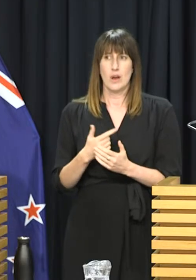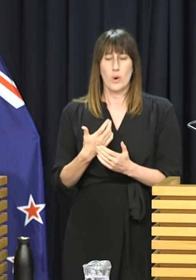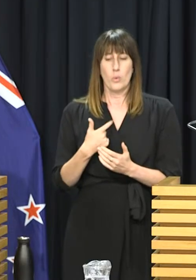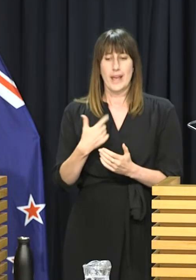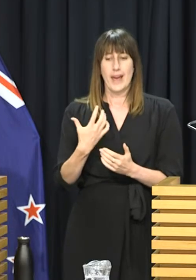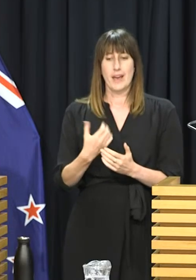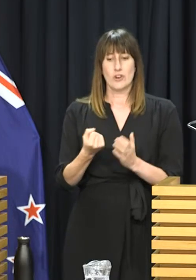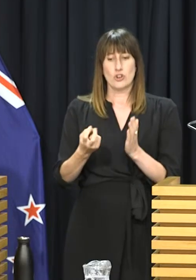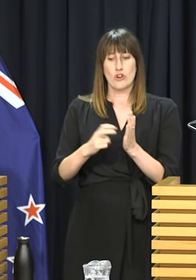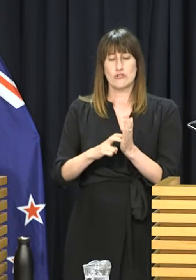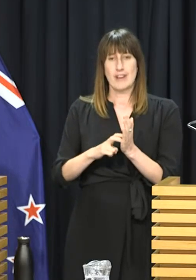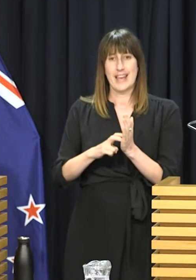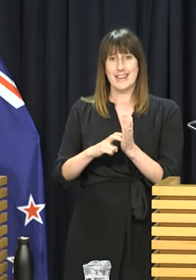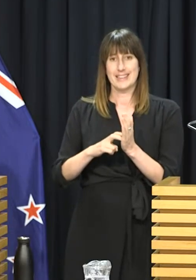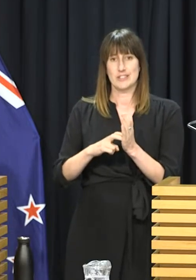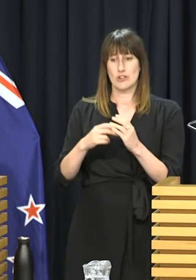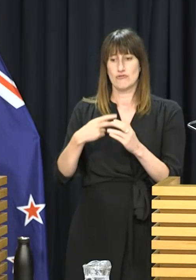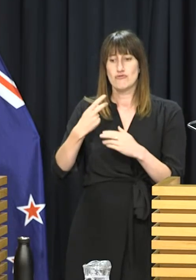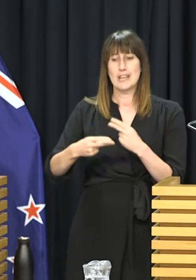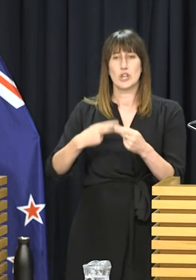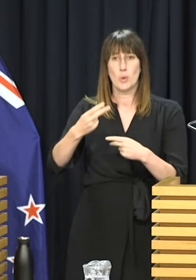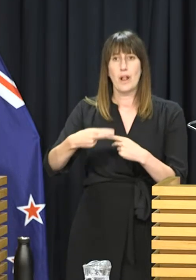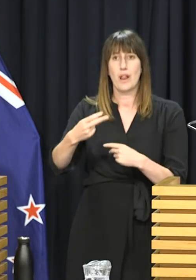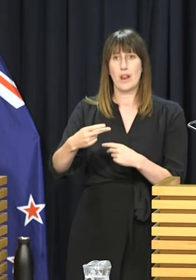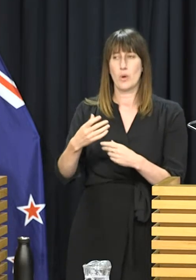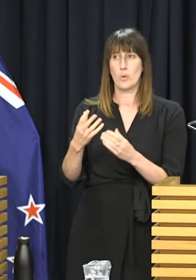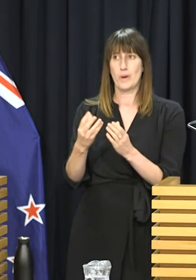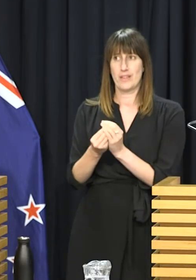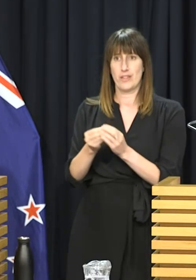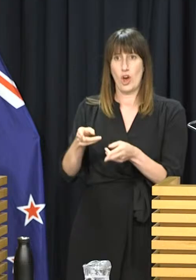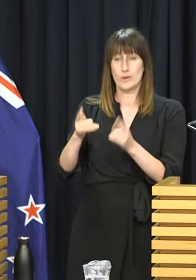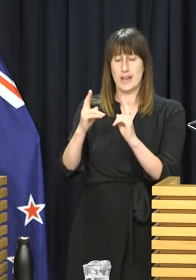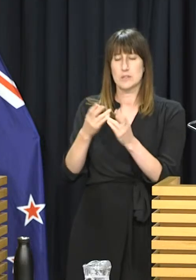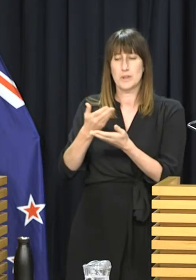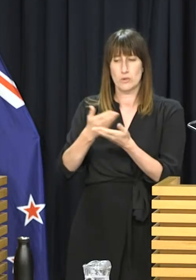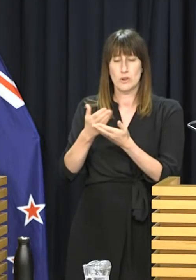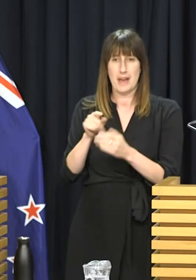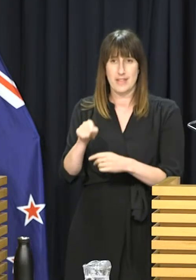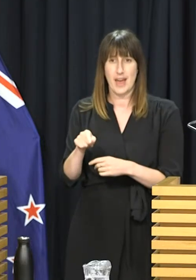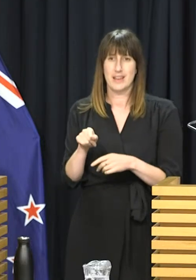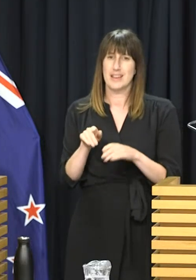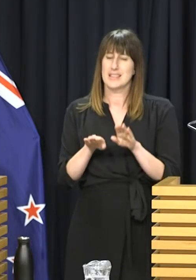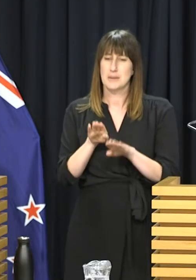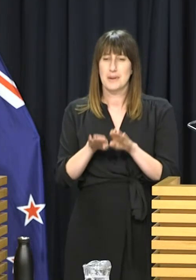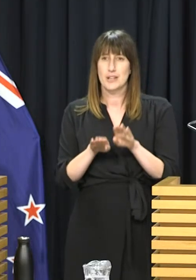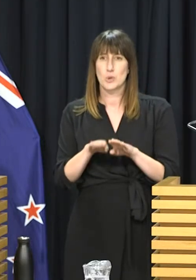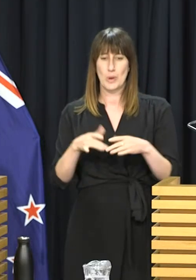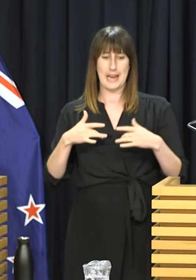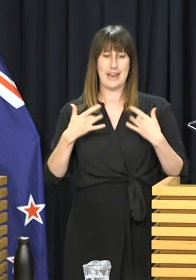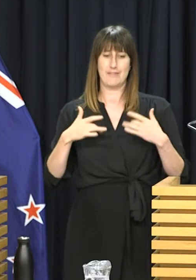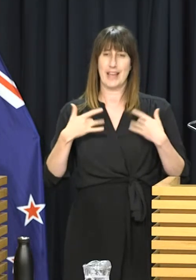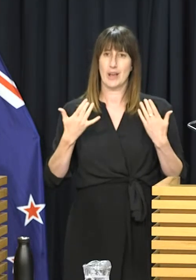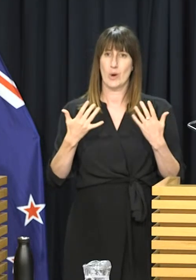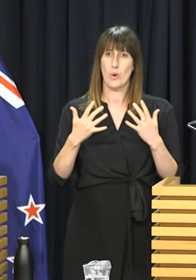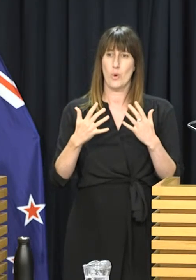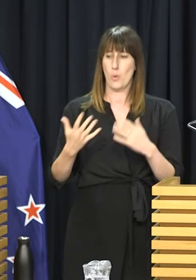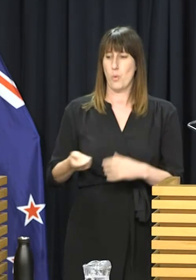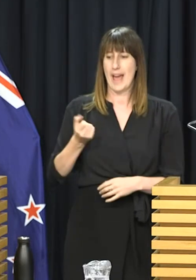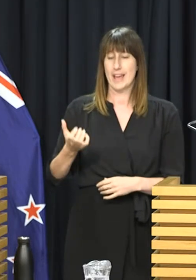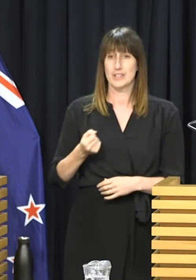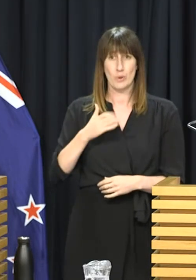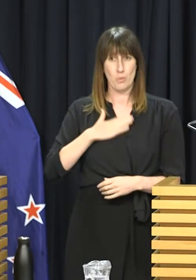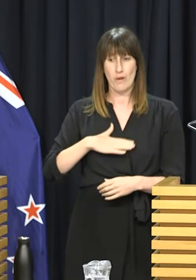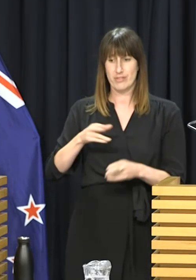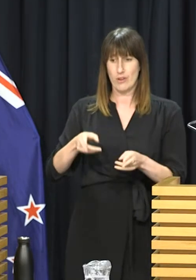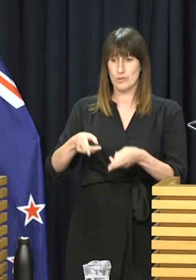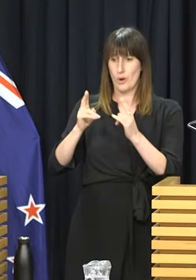contract renewals with the hotels. It sits in that same basket as things like the living wage, for example. We want these facilities to be good